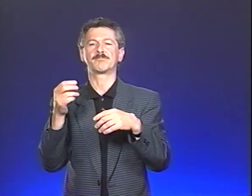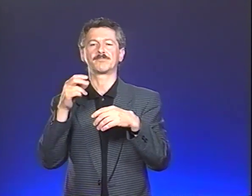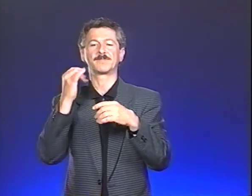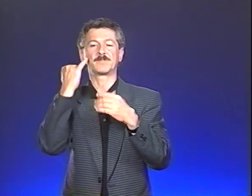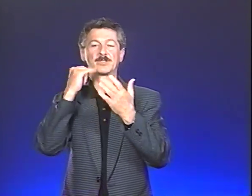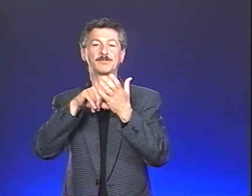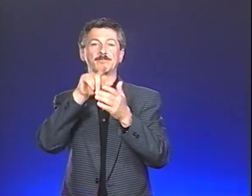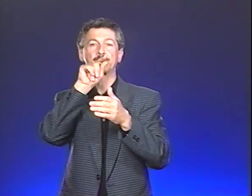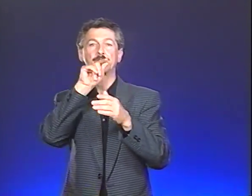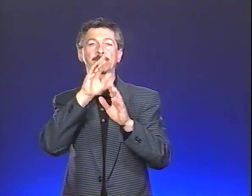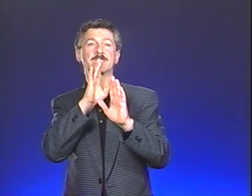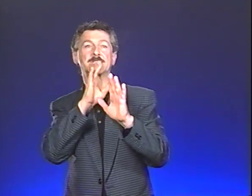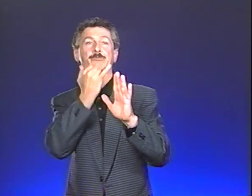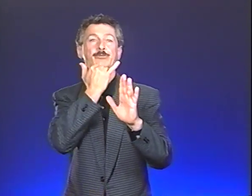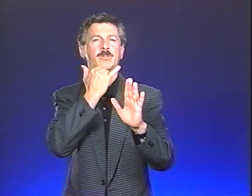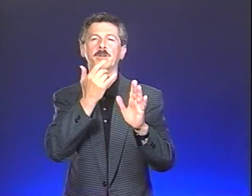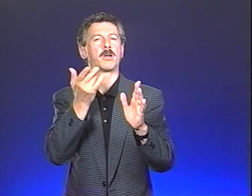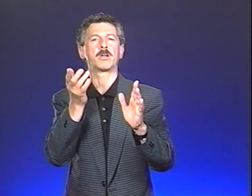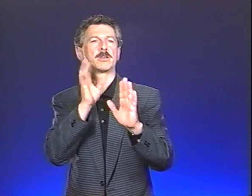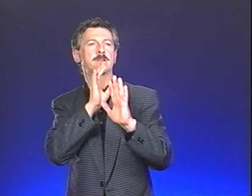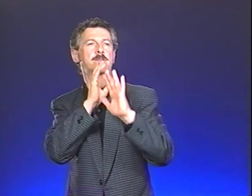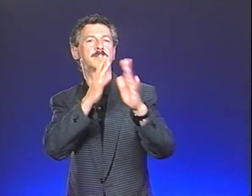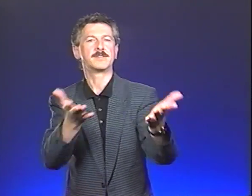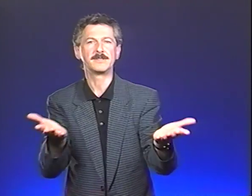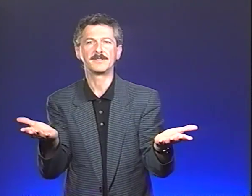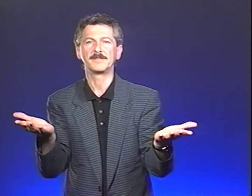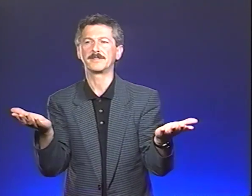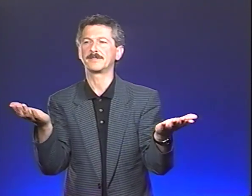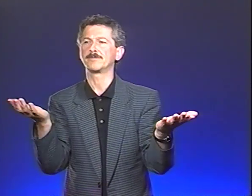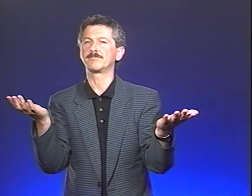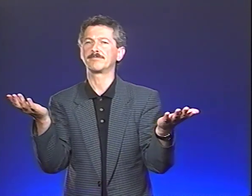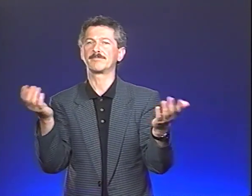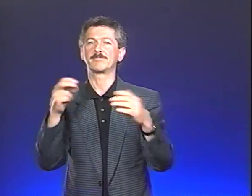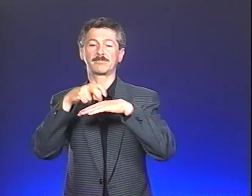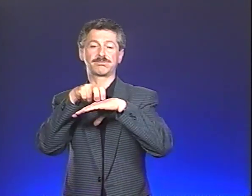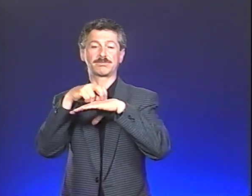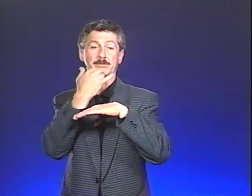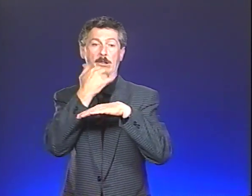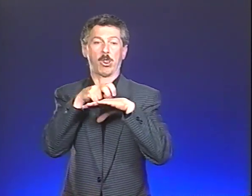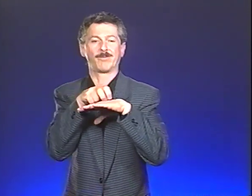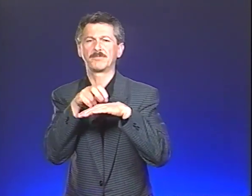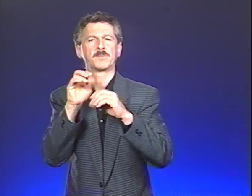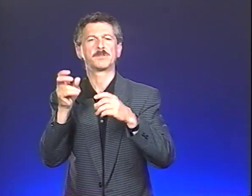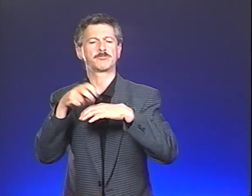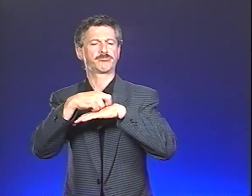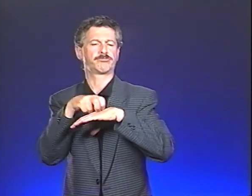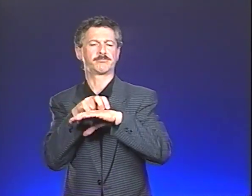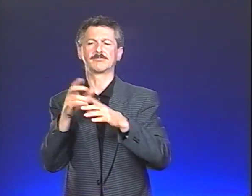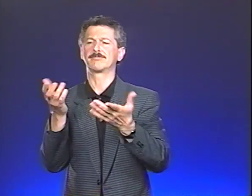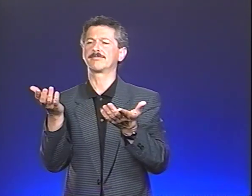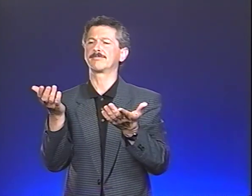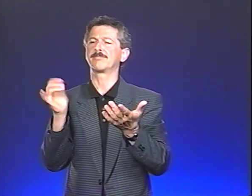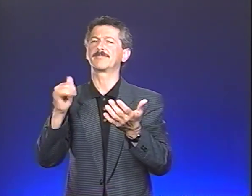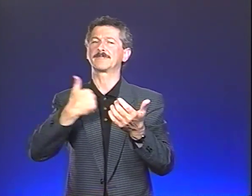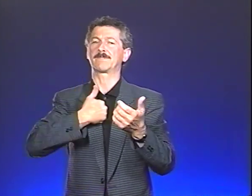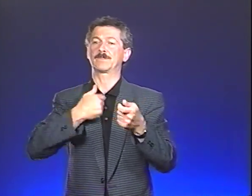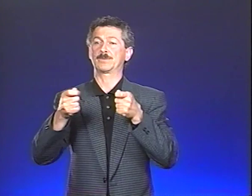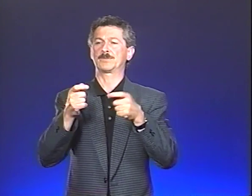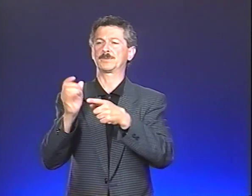The other communication systems do not share this feature. There is no mechanism for self-correction among bird songs or the dance of honeybees and